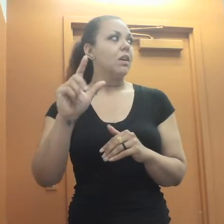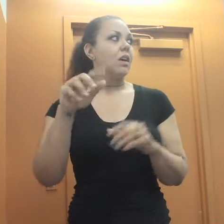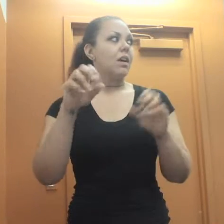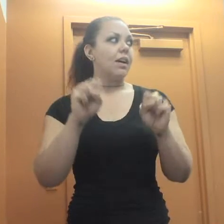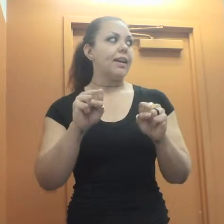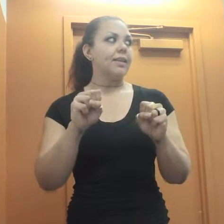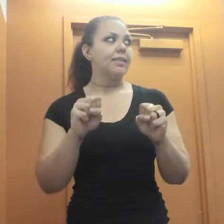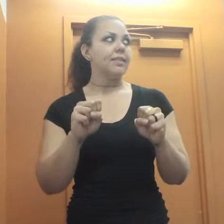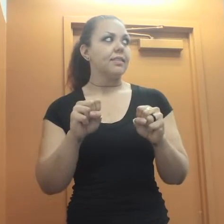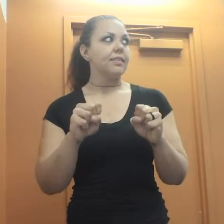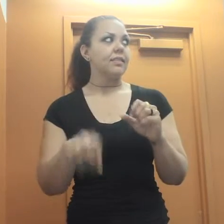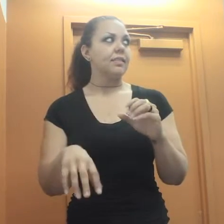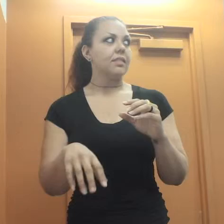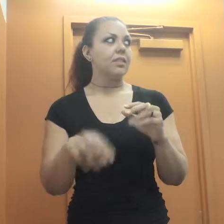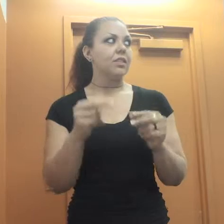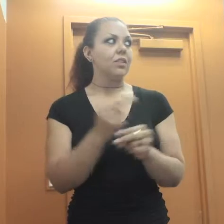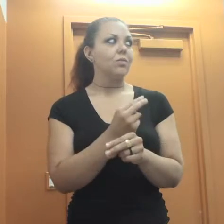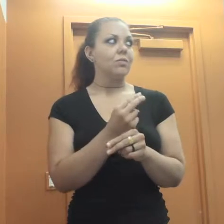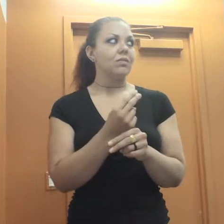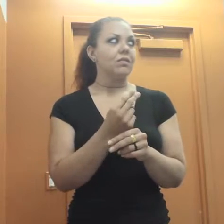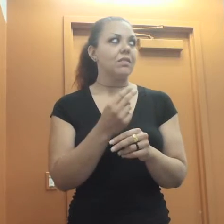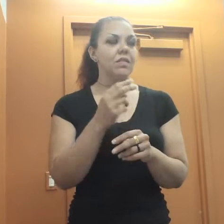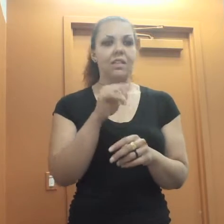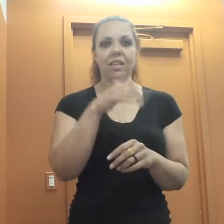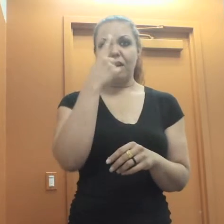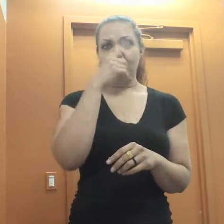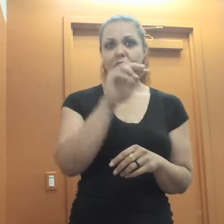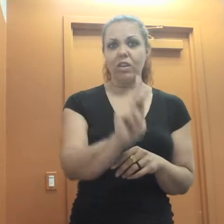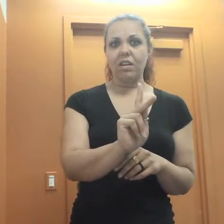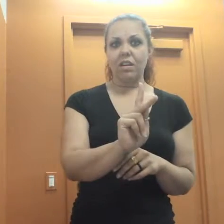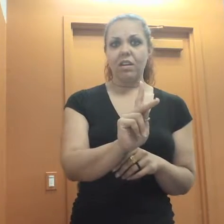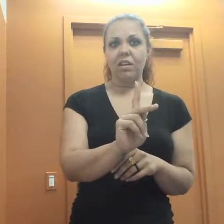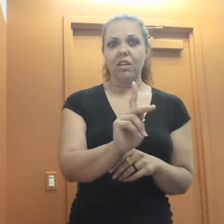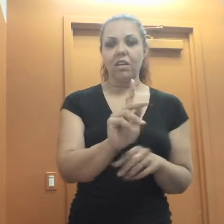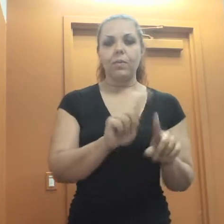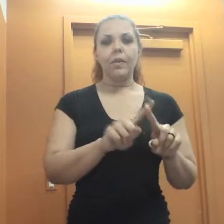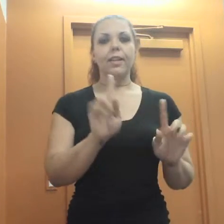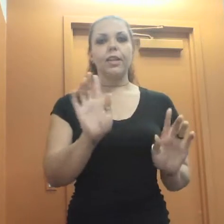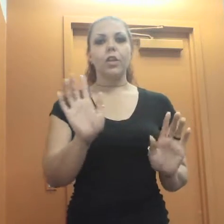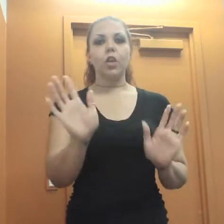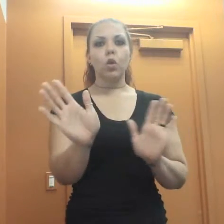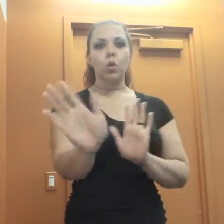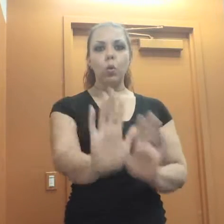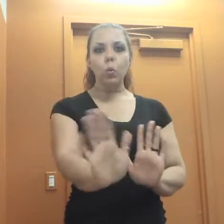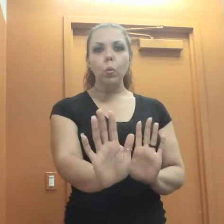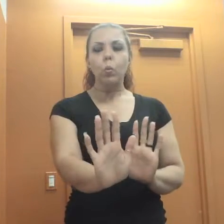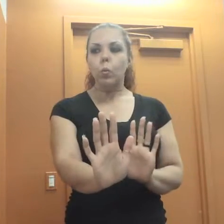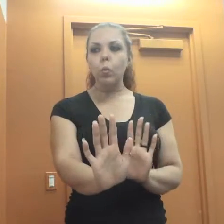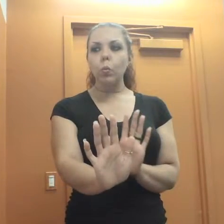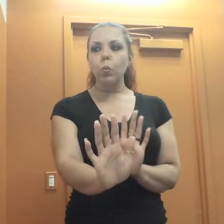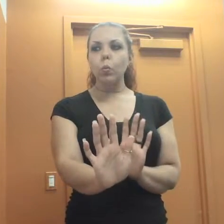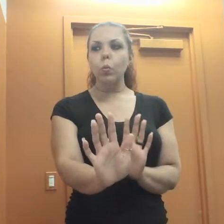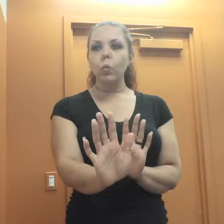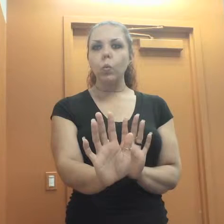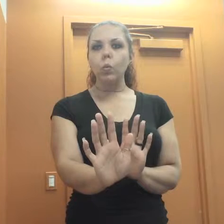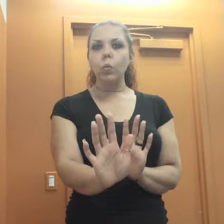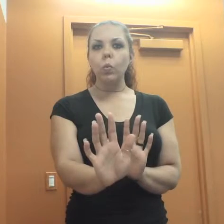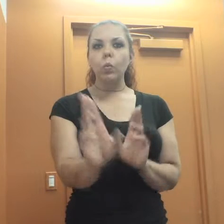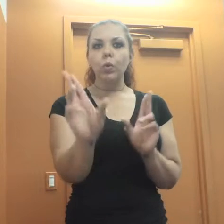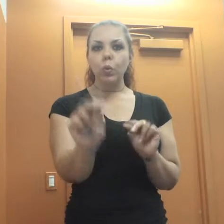equilibrium expression for K. No, absolutely not. Au contraire, as I like to say, here's